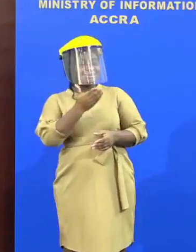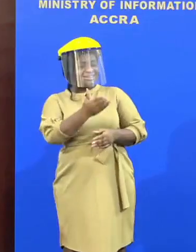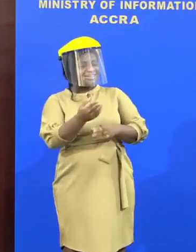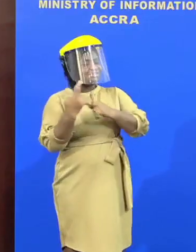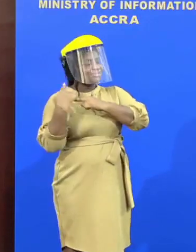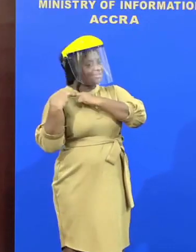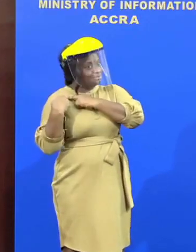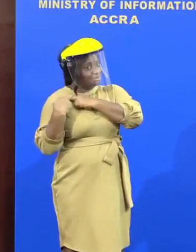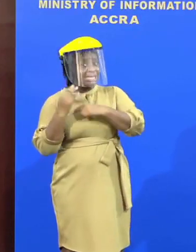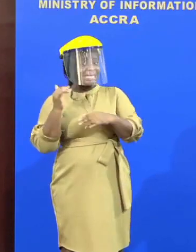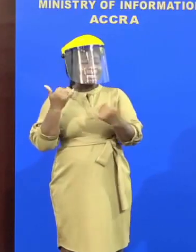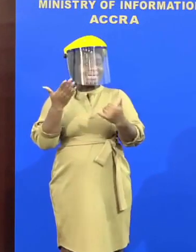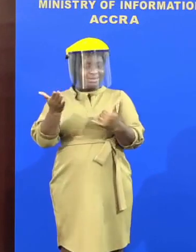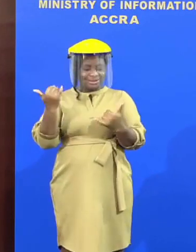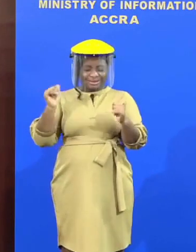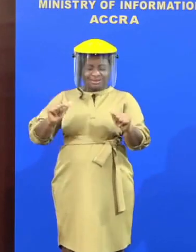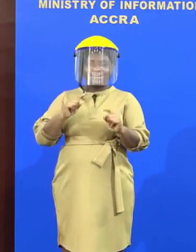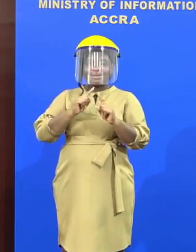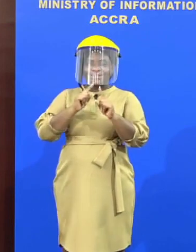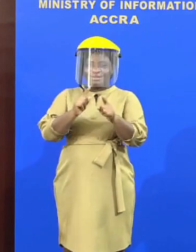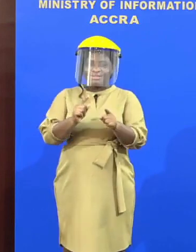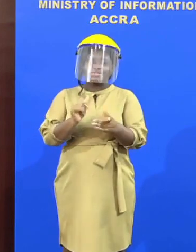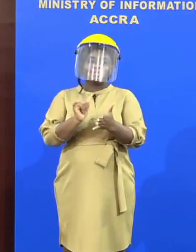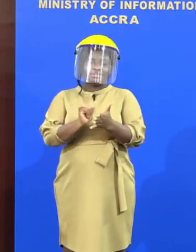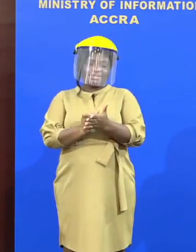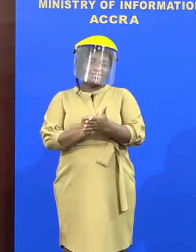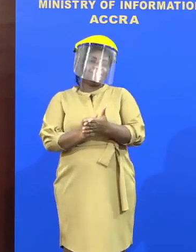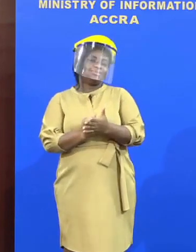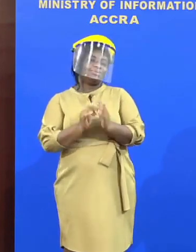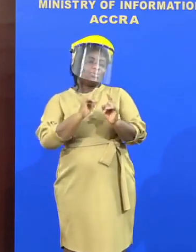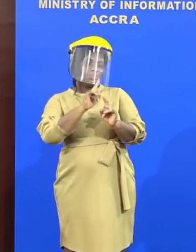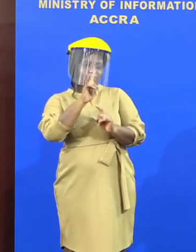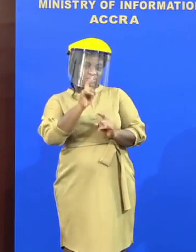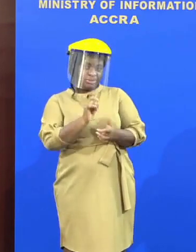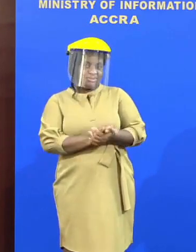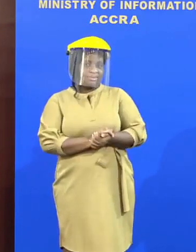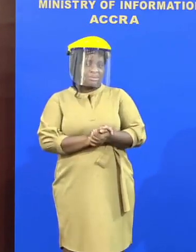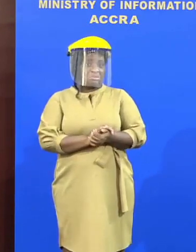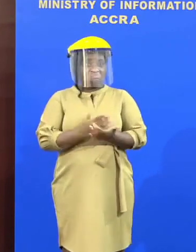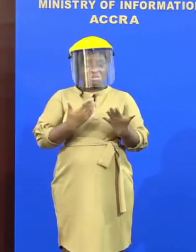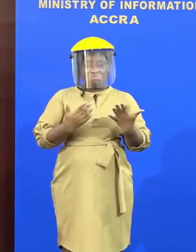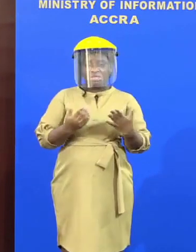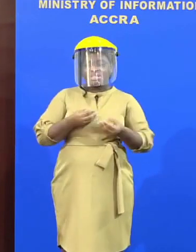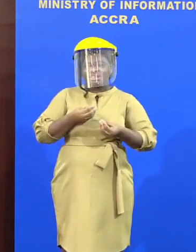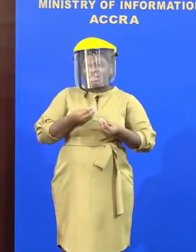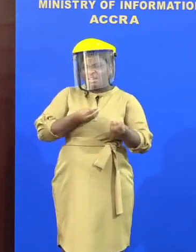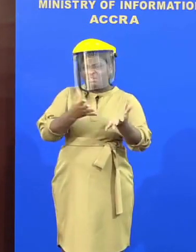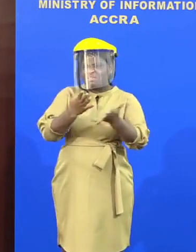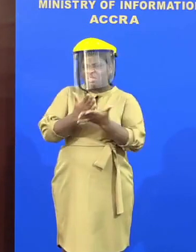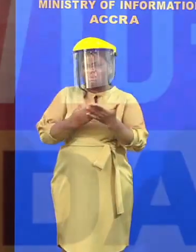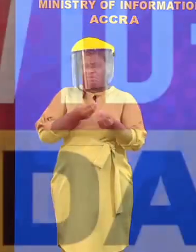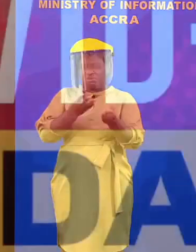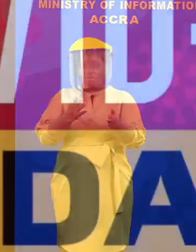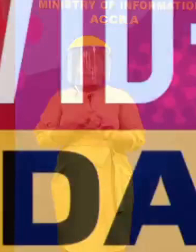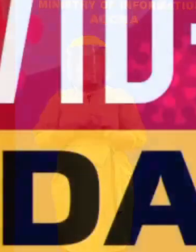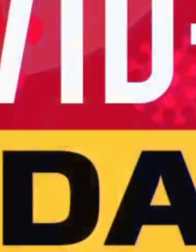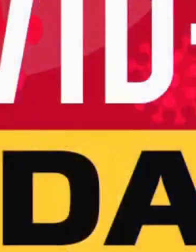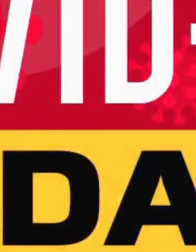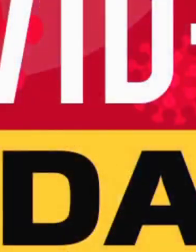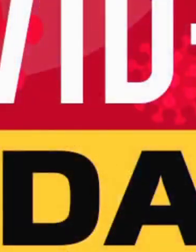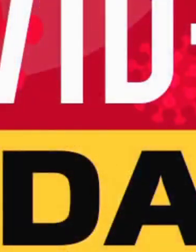for it, and they can answer questions associated with that fund. I think quite recently they provided some updates on it, but your questions will be